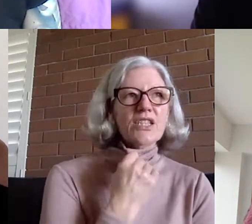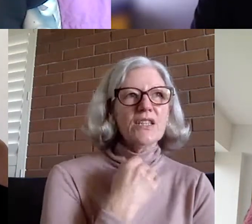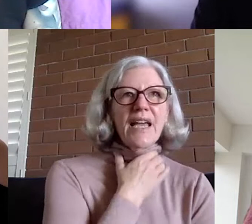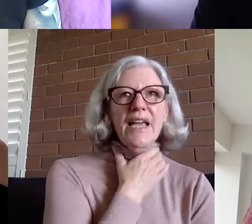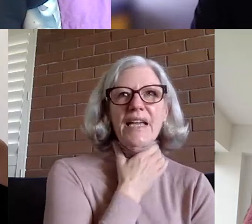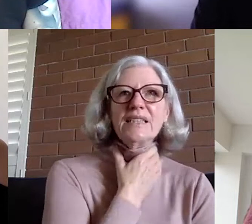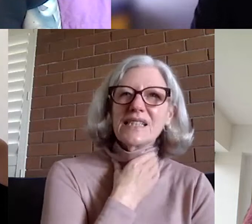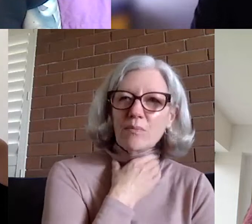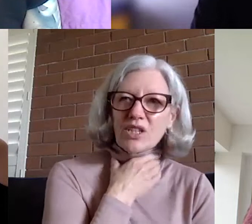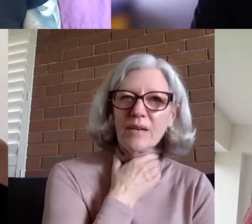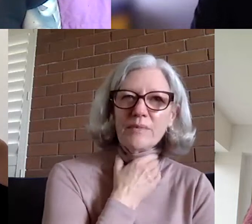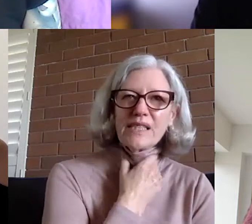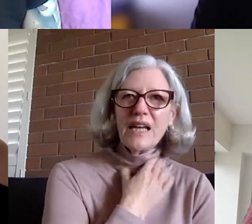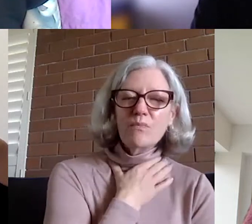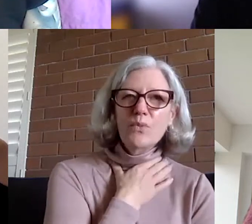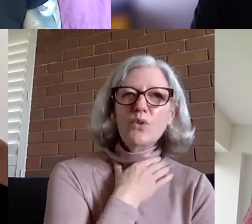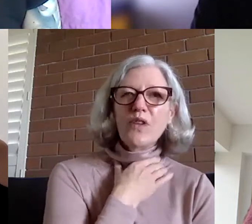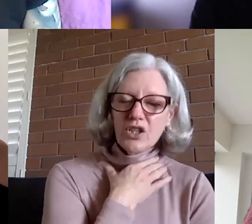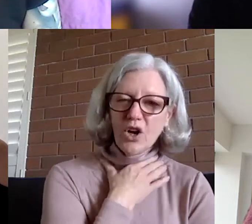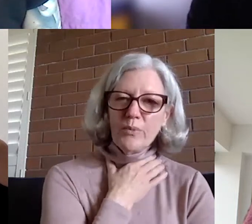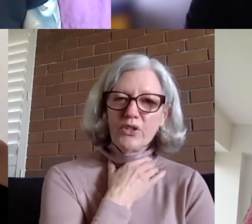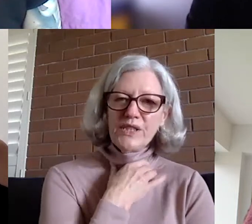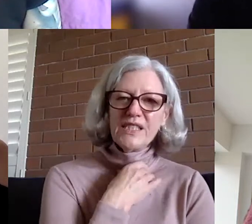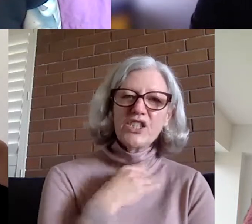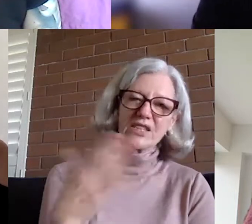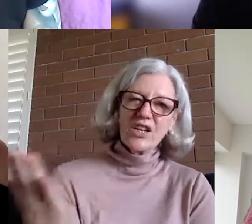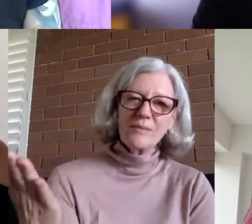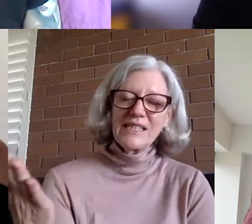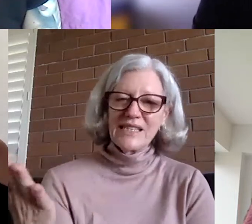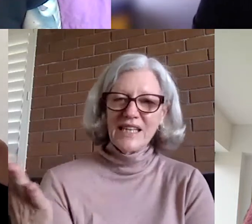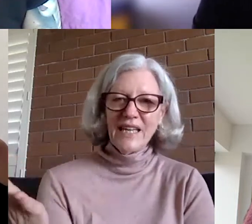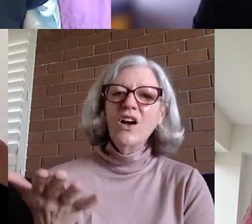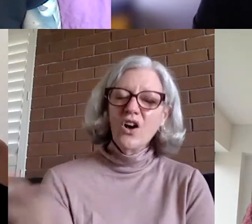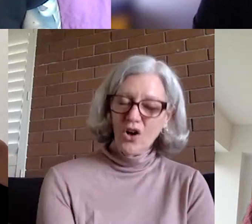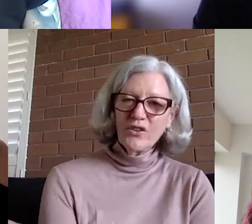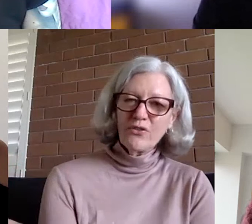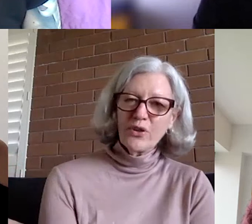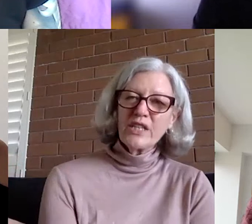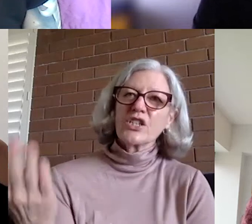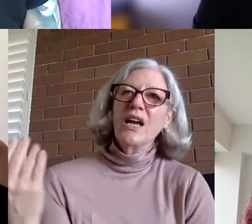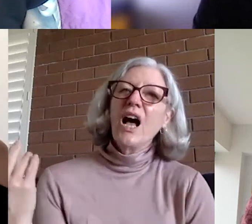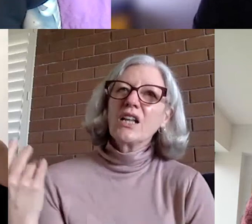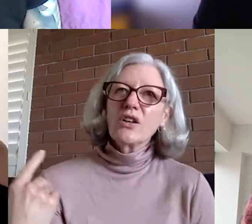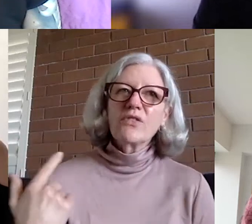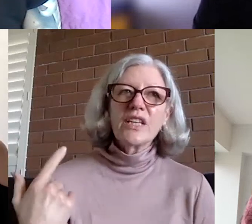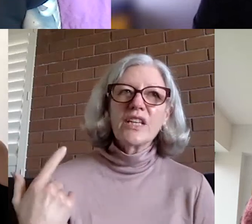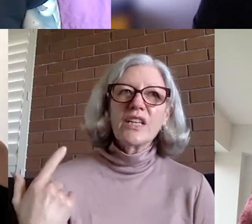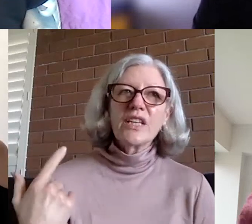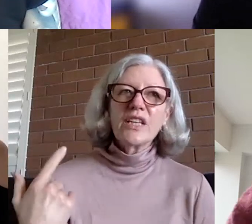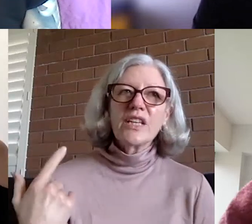but they sometimes move into common usage. Other times they stay on the fringe. A lot of the